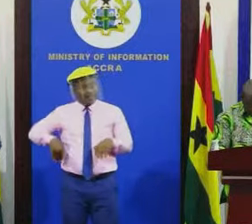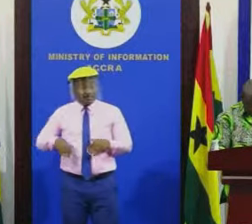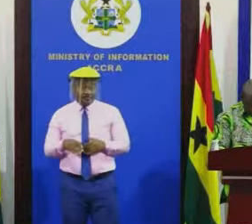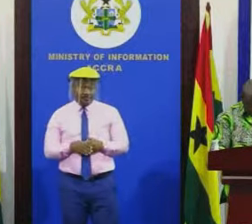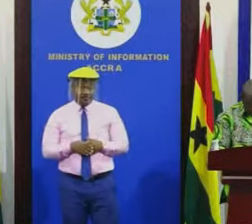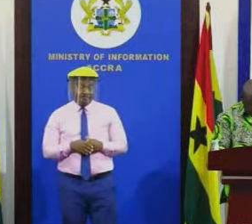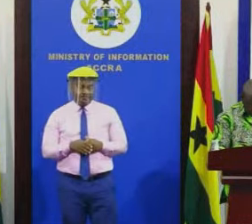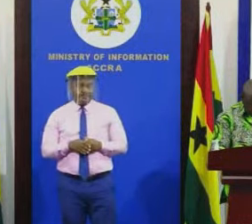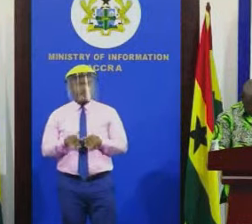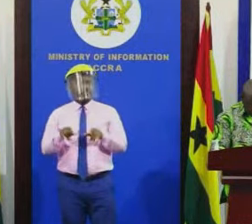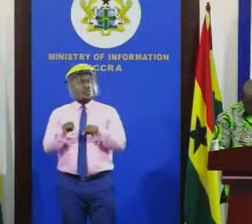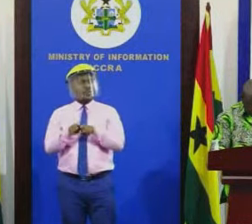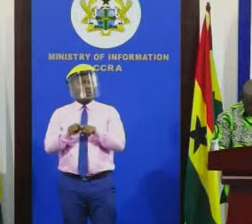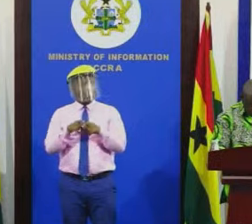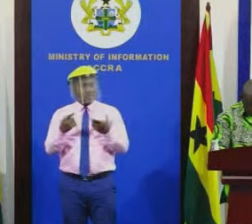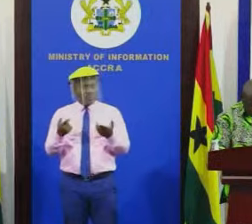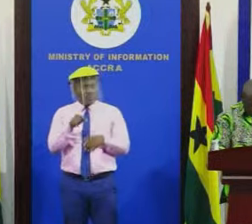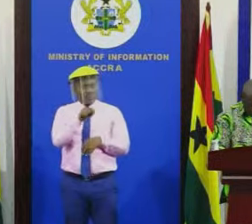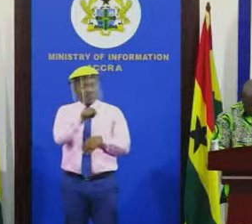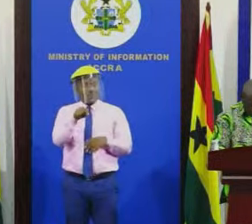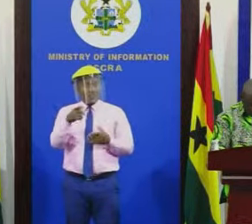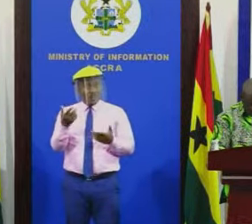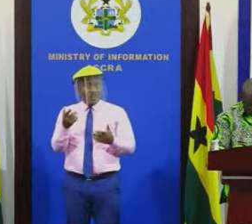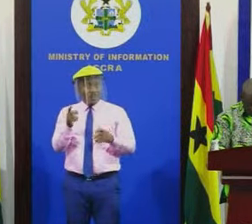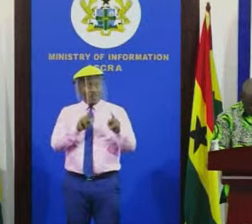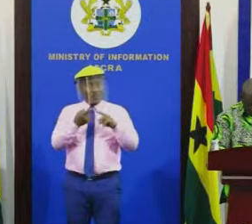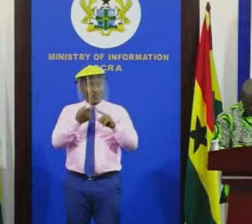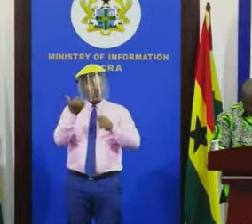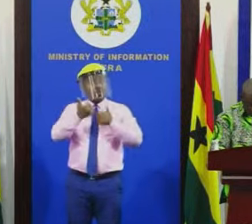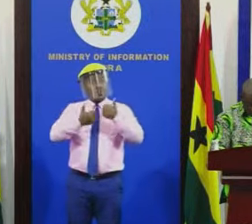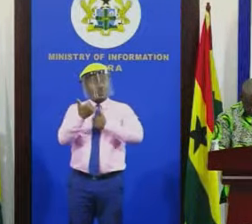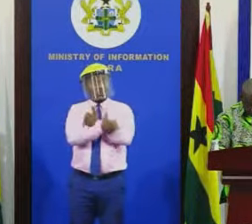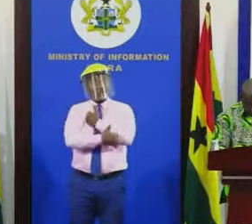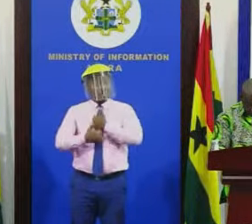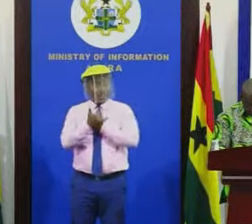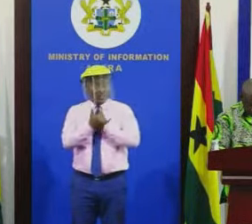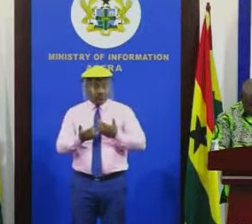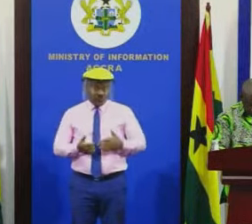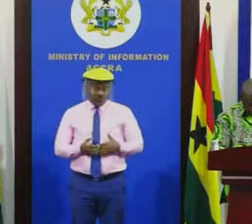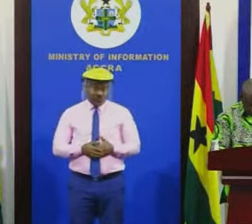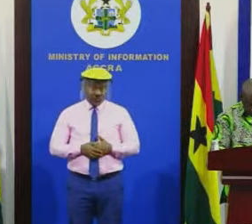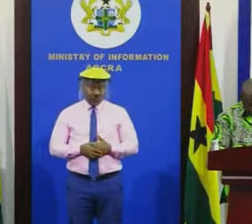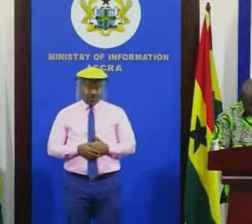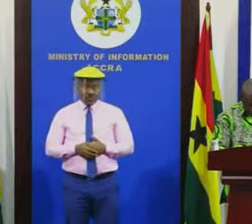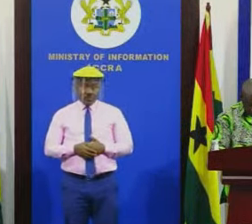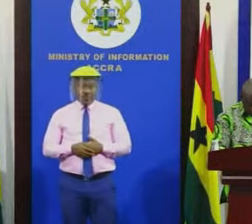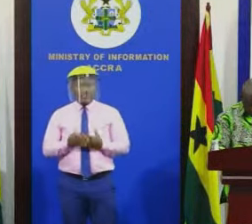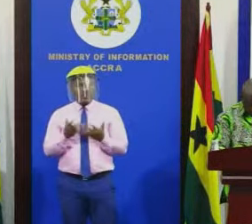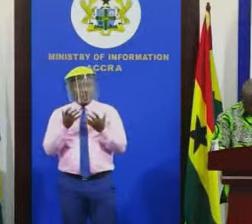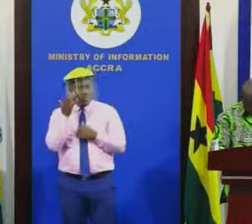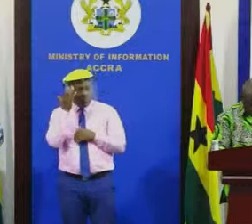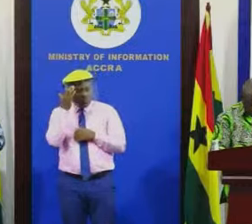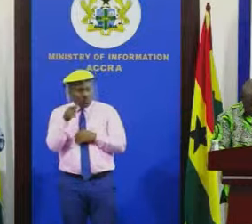the nationality of this. Somebody asked that question in Twi.